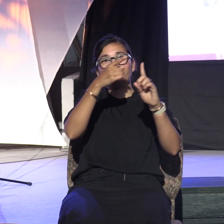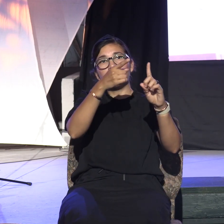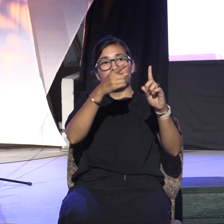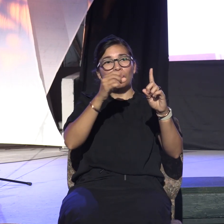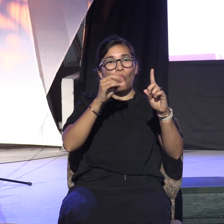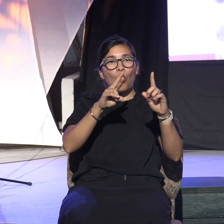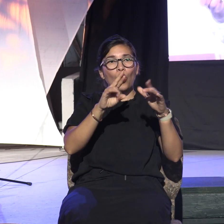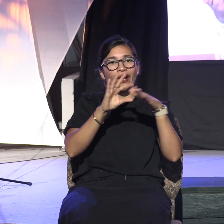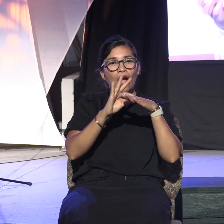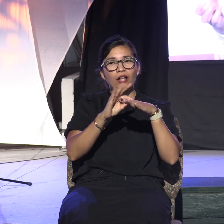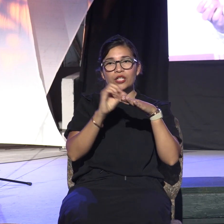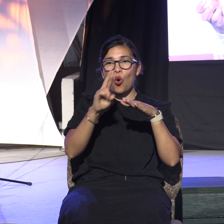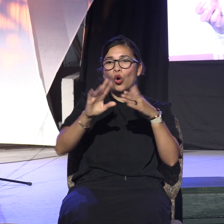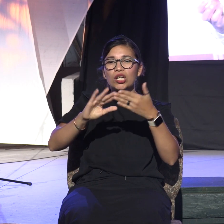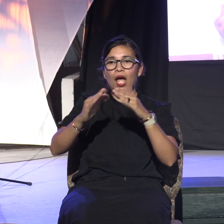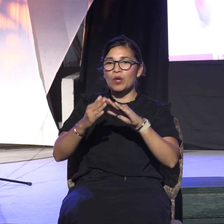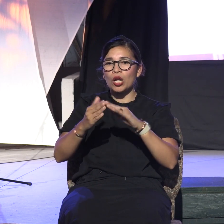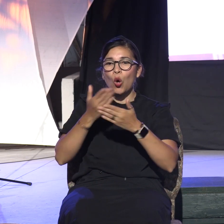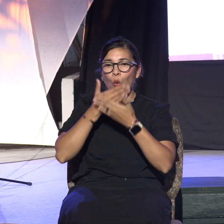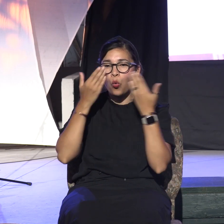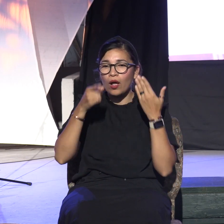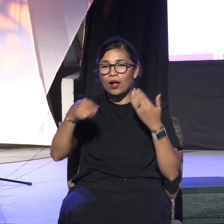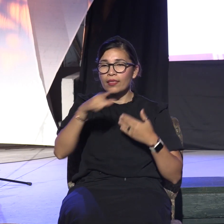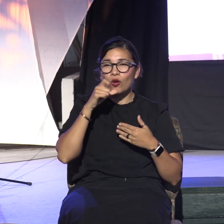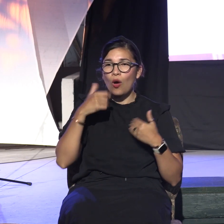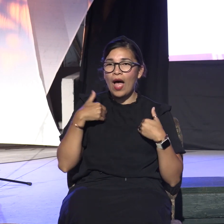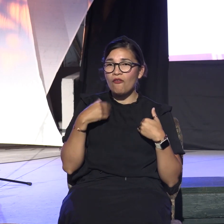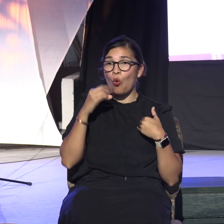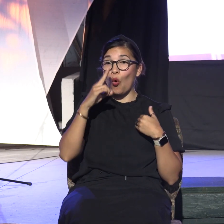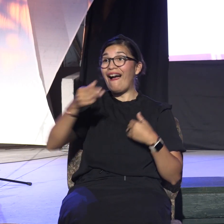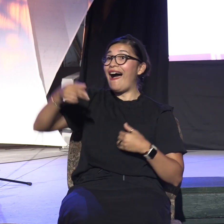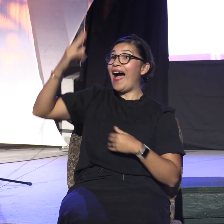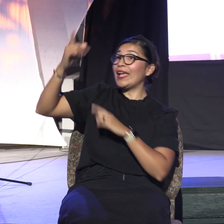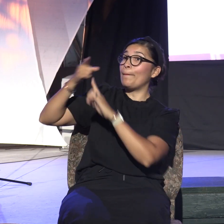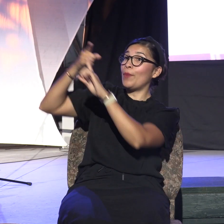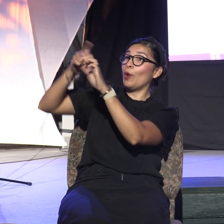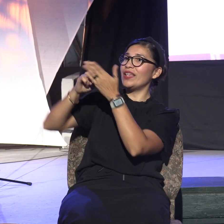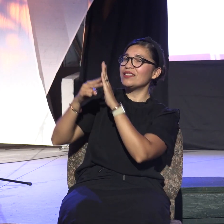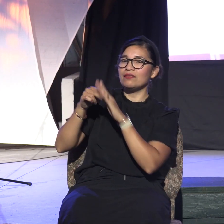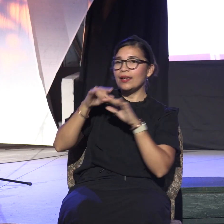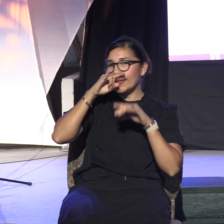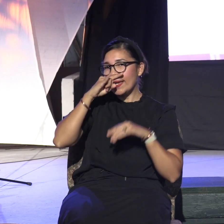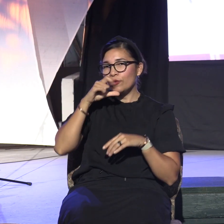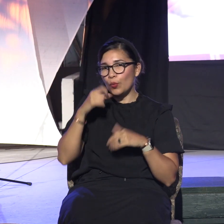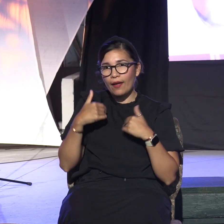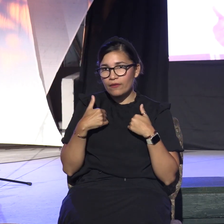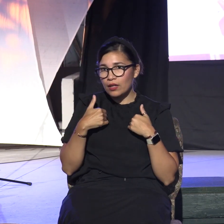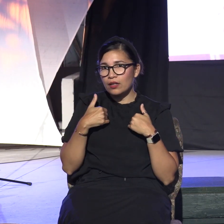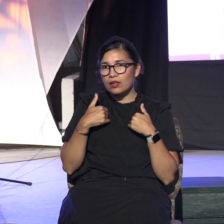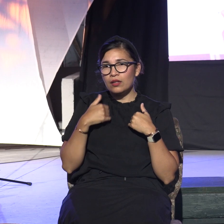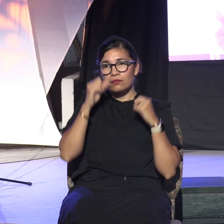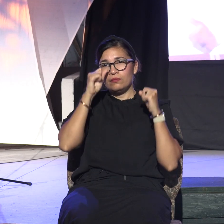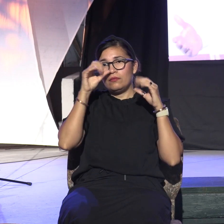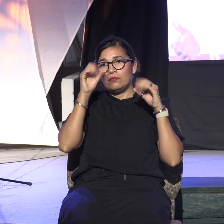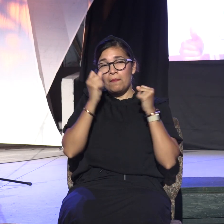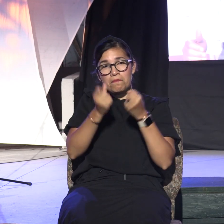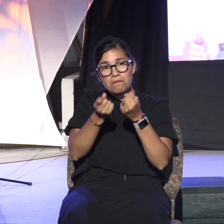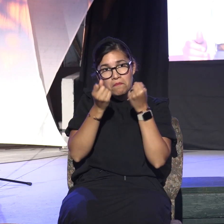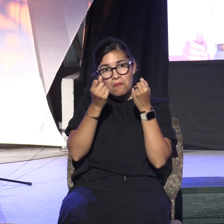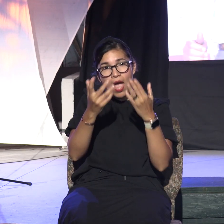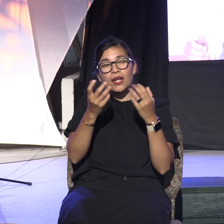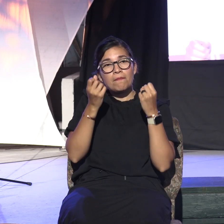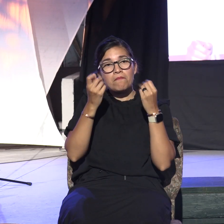so many of them are taking antidepressants, ADHD meds, or other pills. Many more hide their sadness in eating disorders,